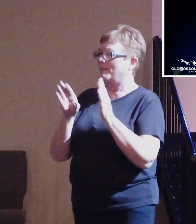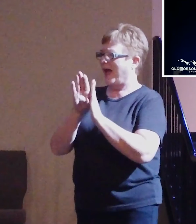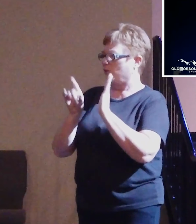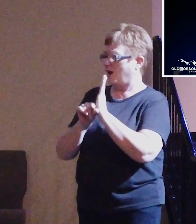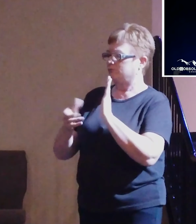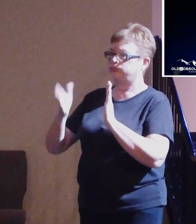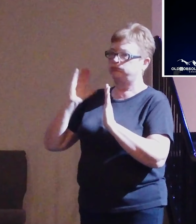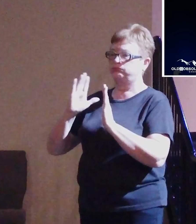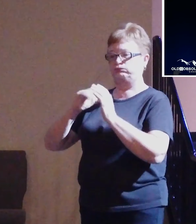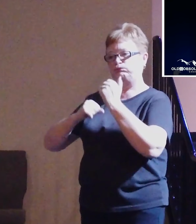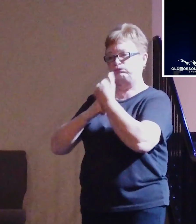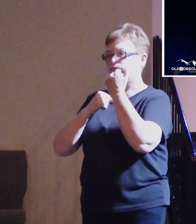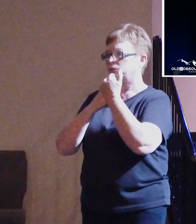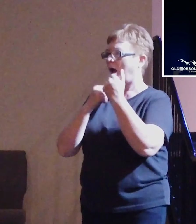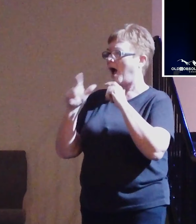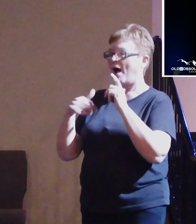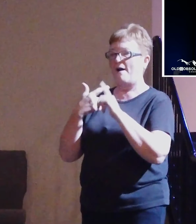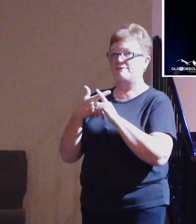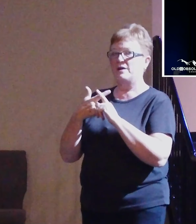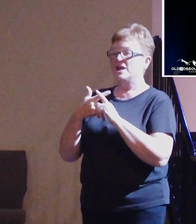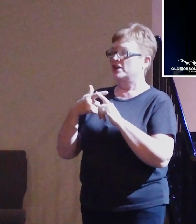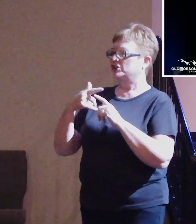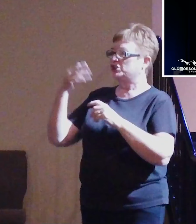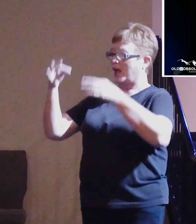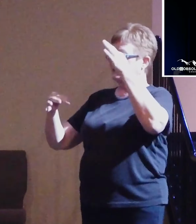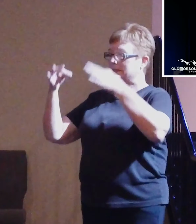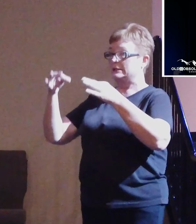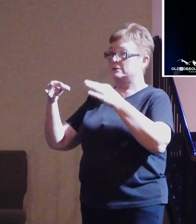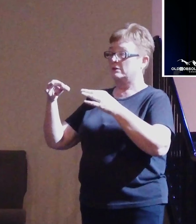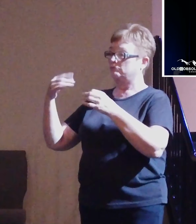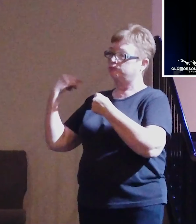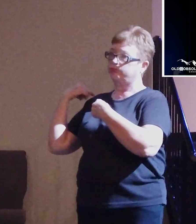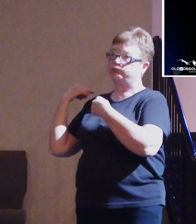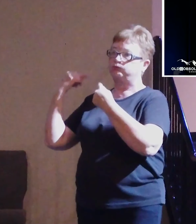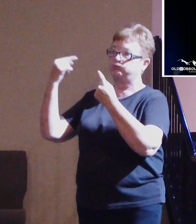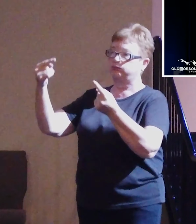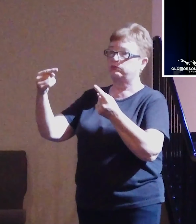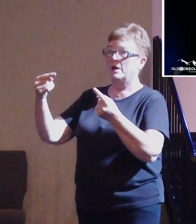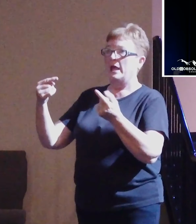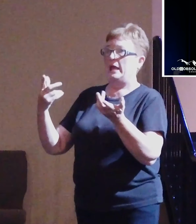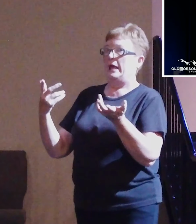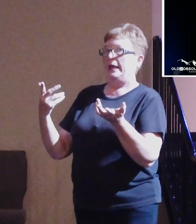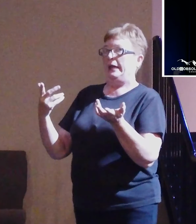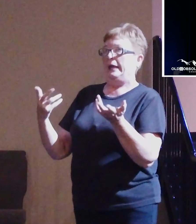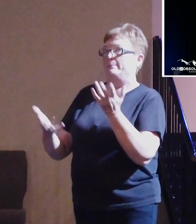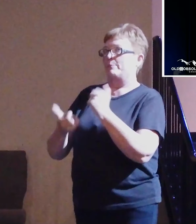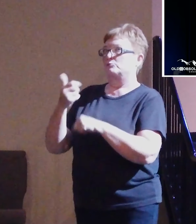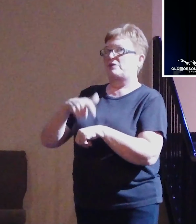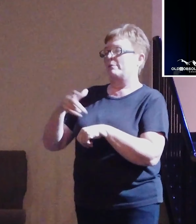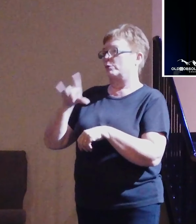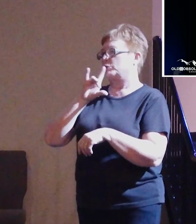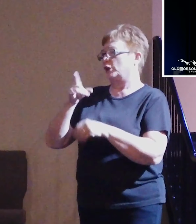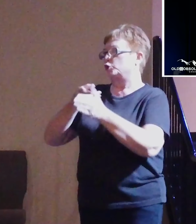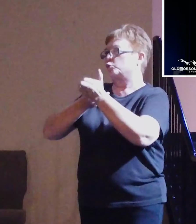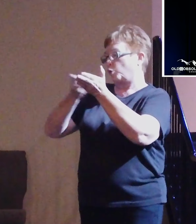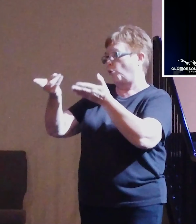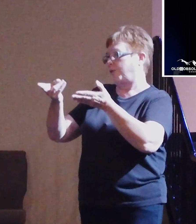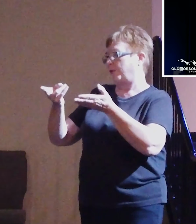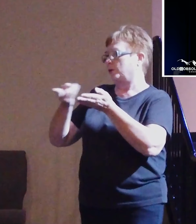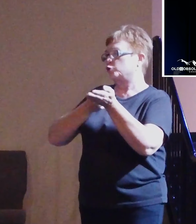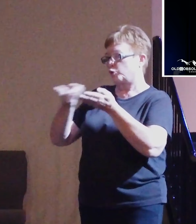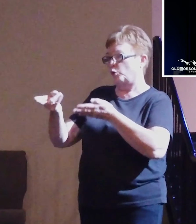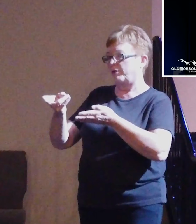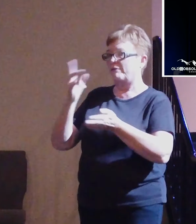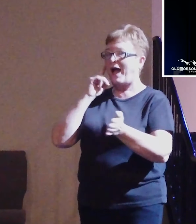primarily throughout history, up to recent times, the truthfulness of